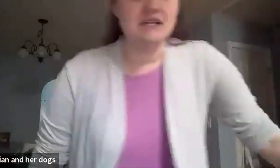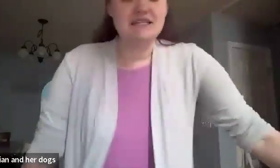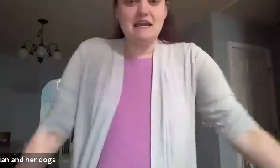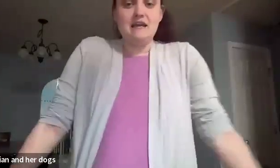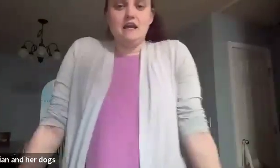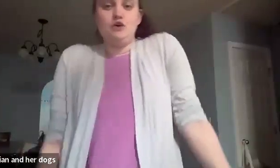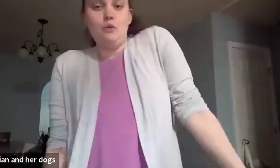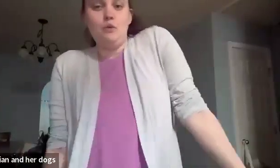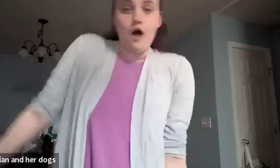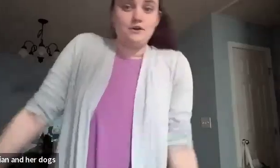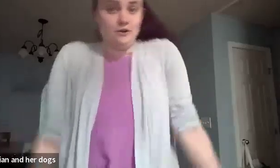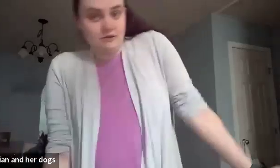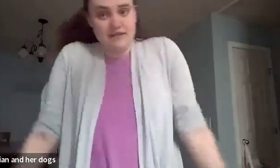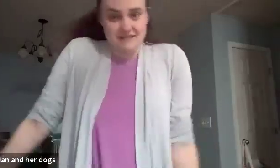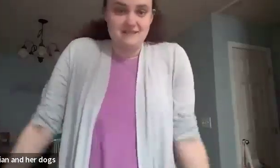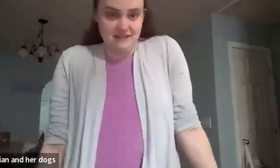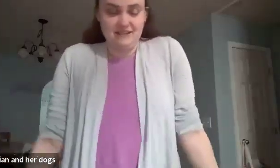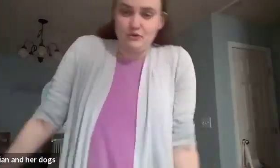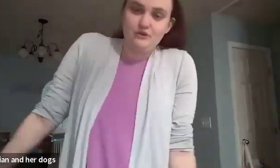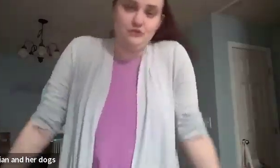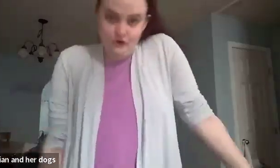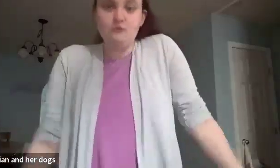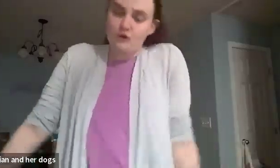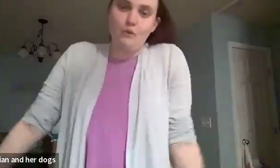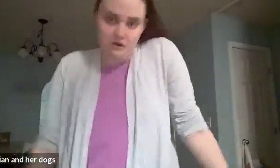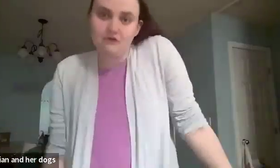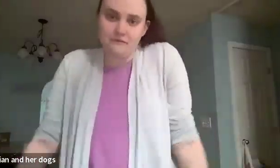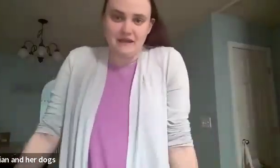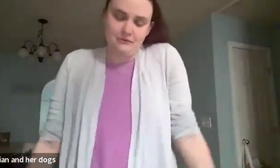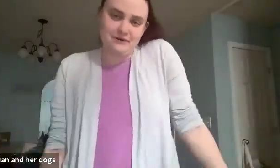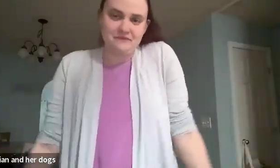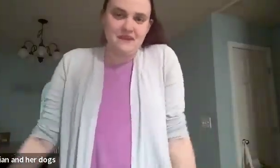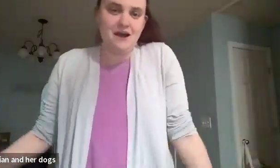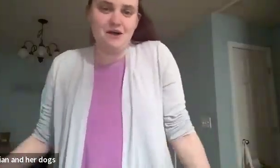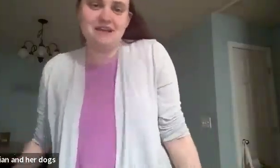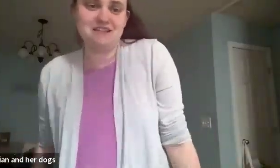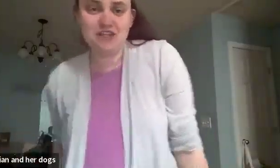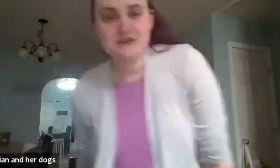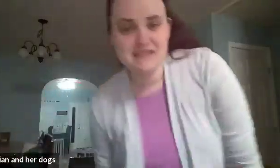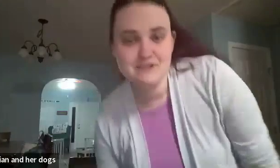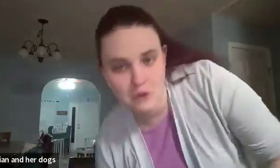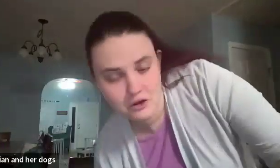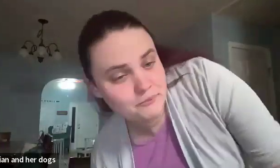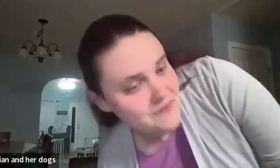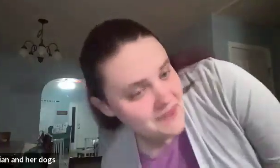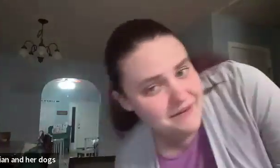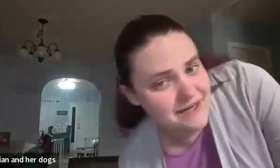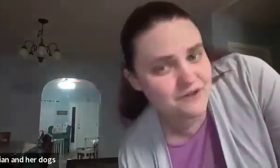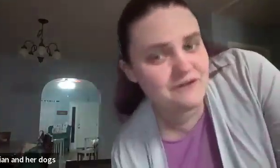gonna stand and you waddle, basically. You full blown waddle for penguin. It's the cutest thing in the world. Even if you're